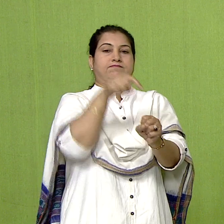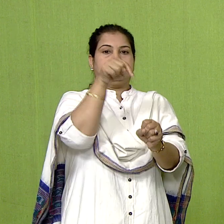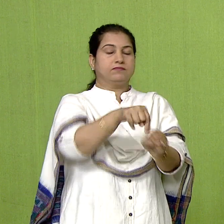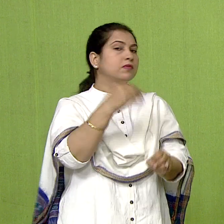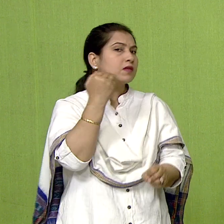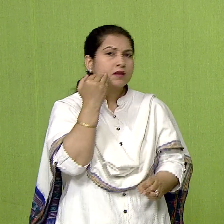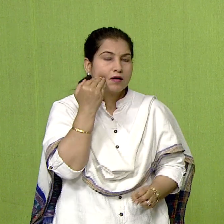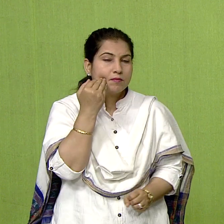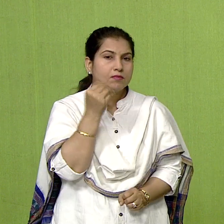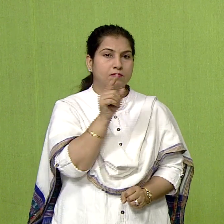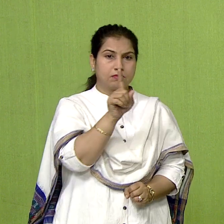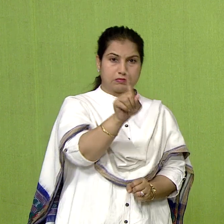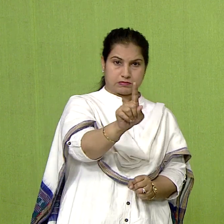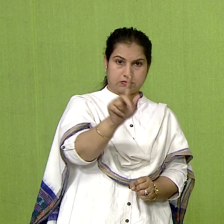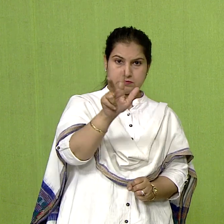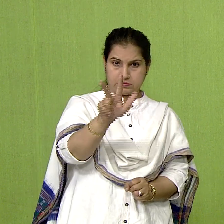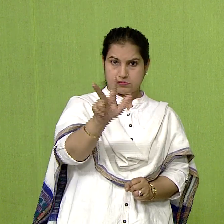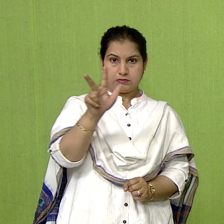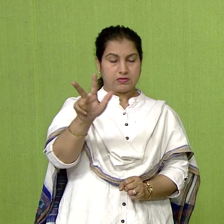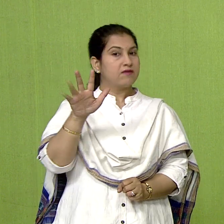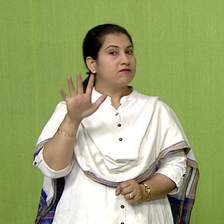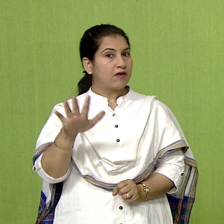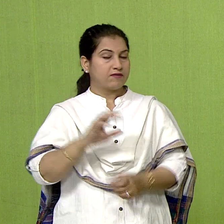year 1885.